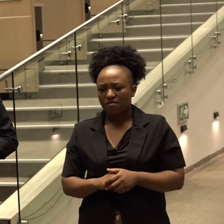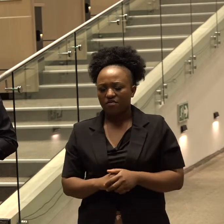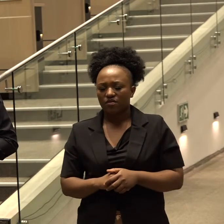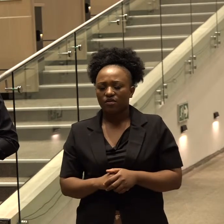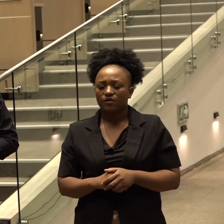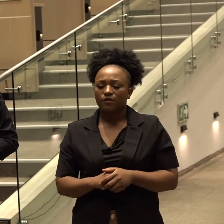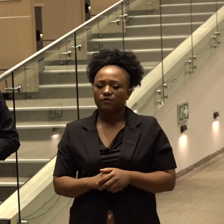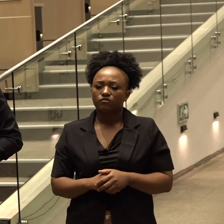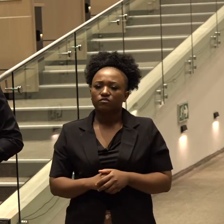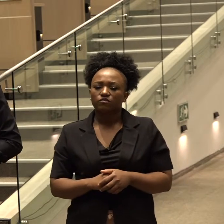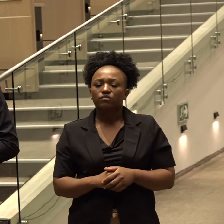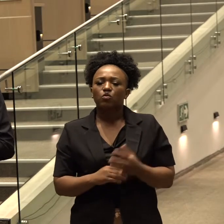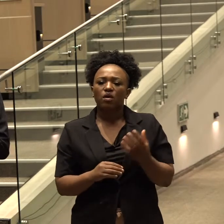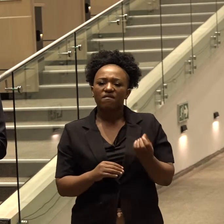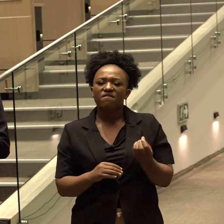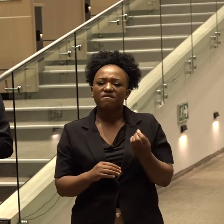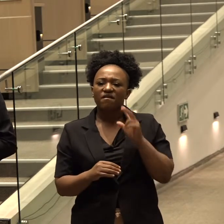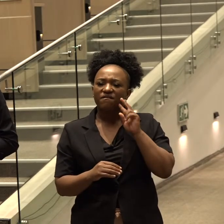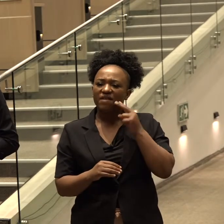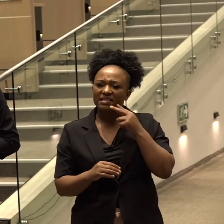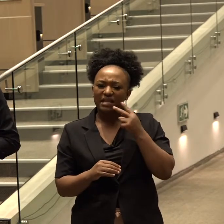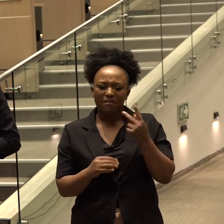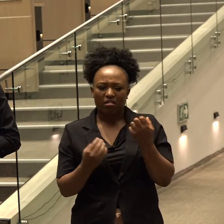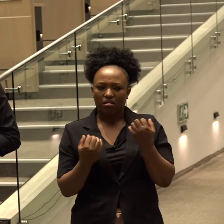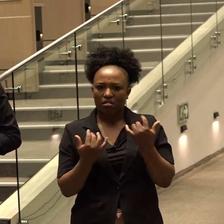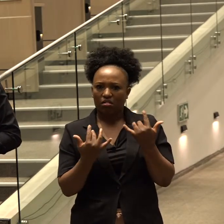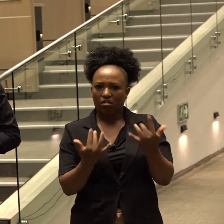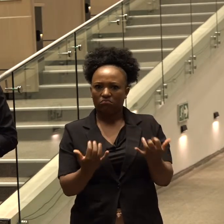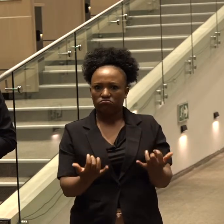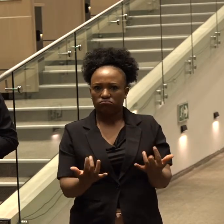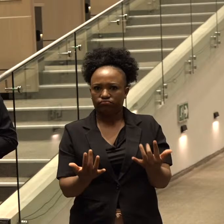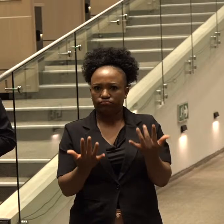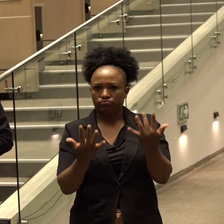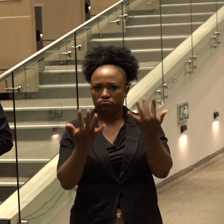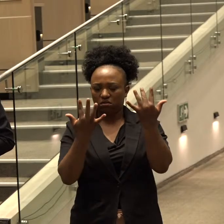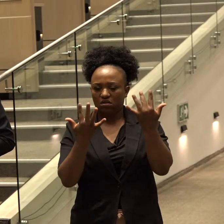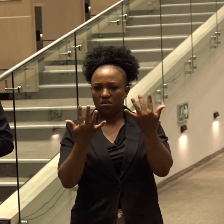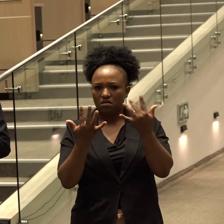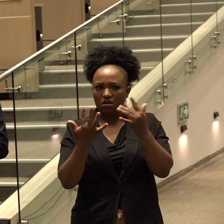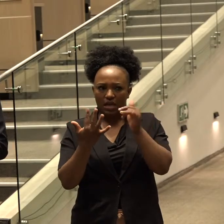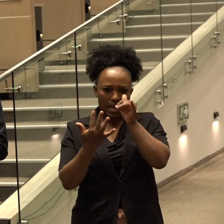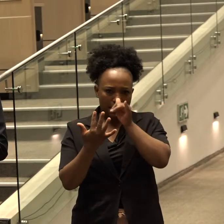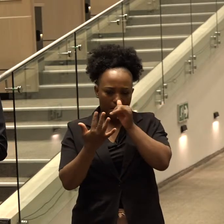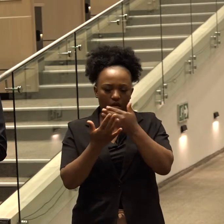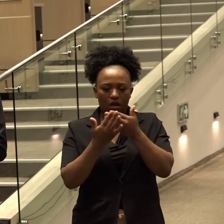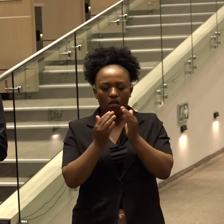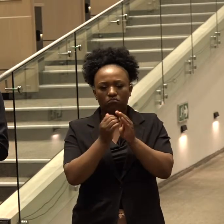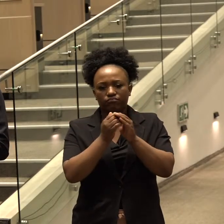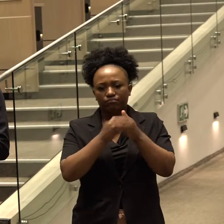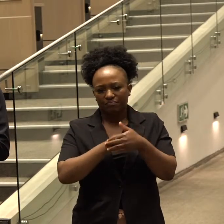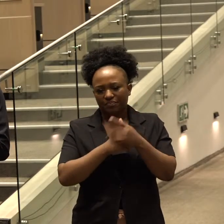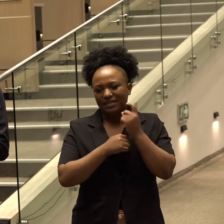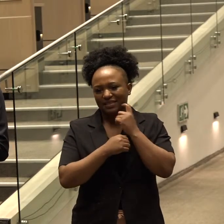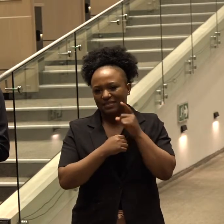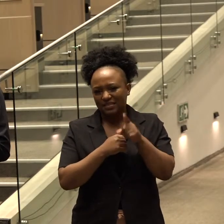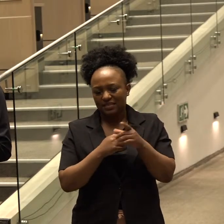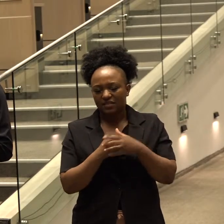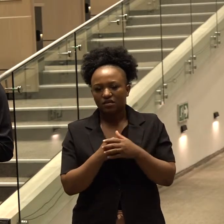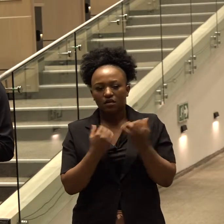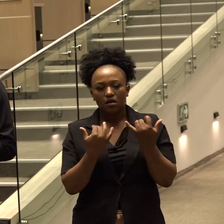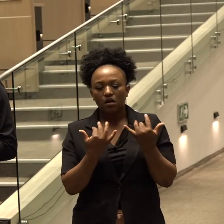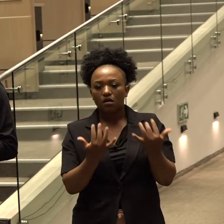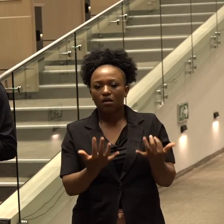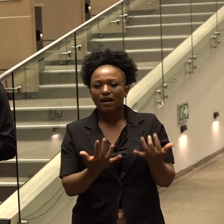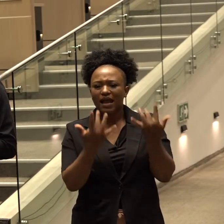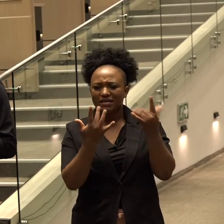unkept vegetation there long grass which Harbors criminals there's another issue I think the grass